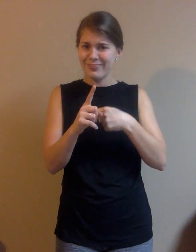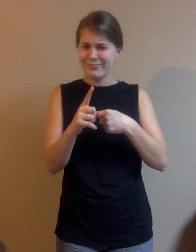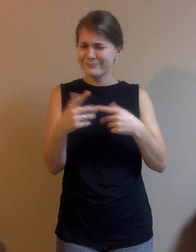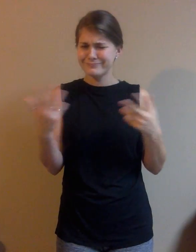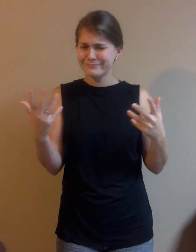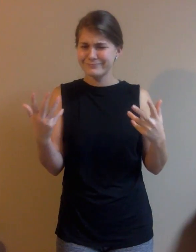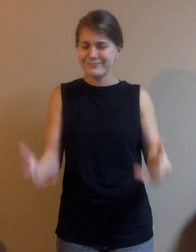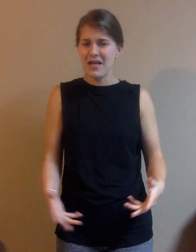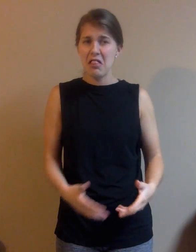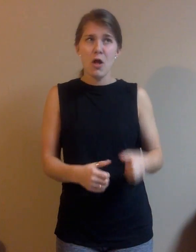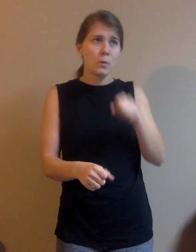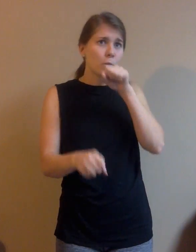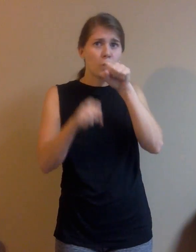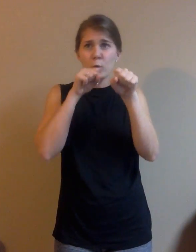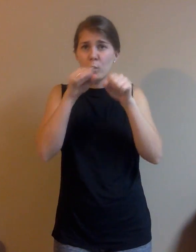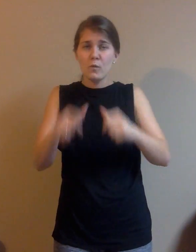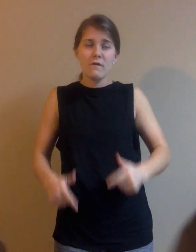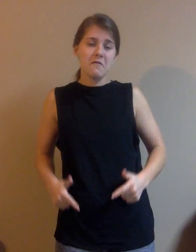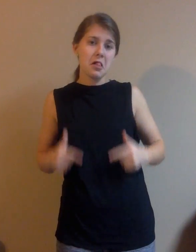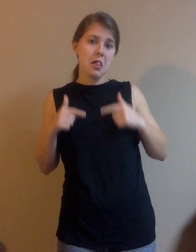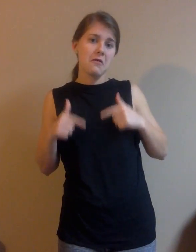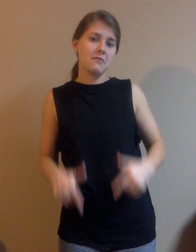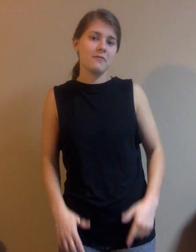Because she was...